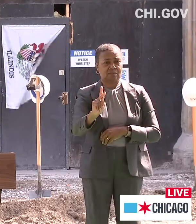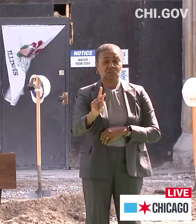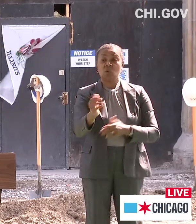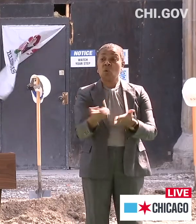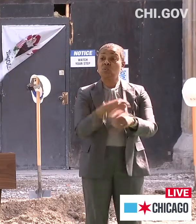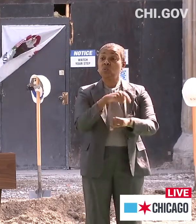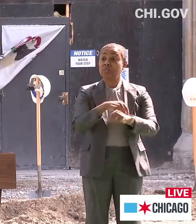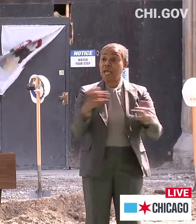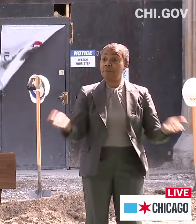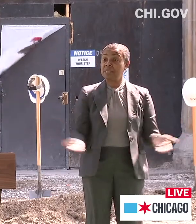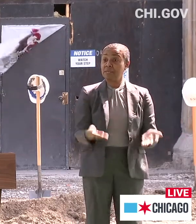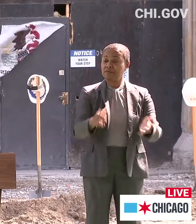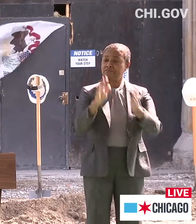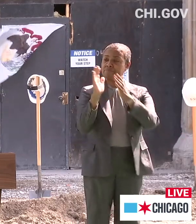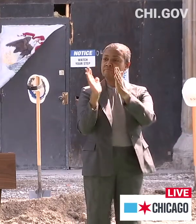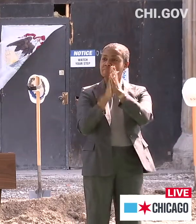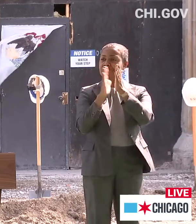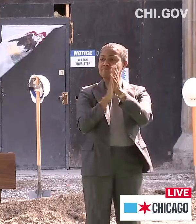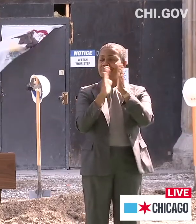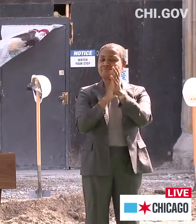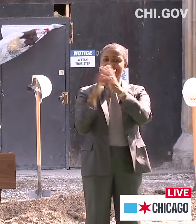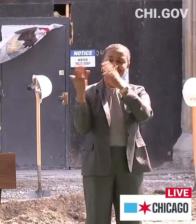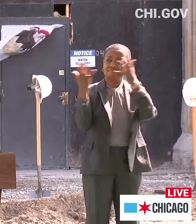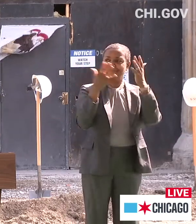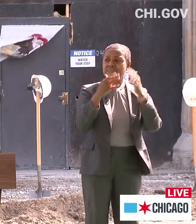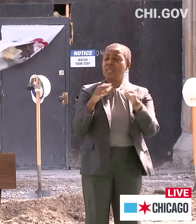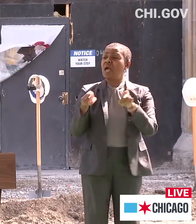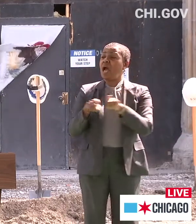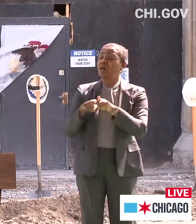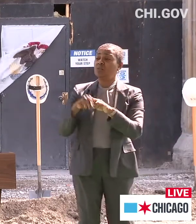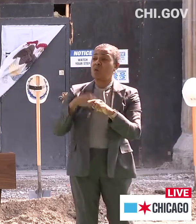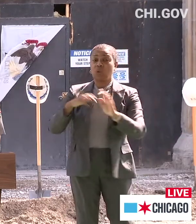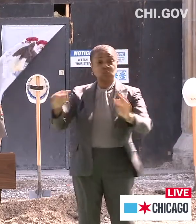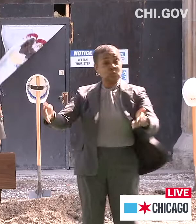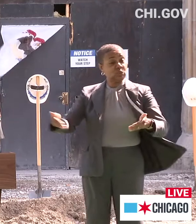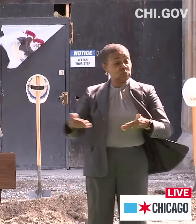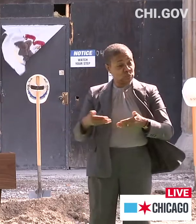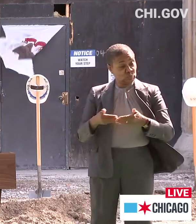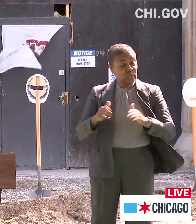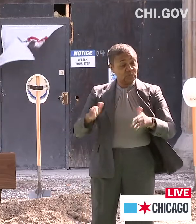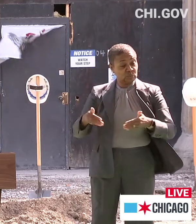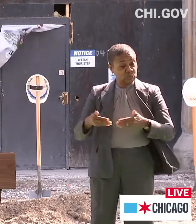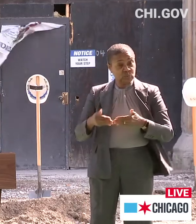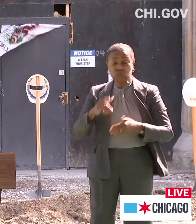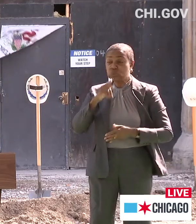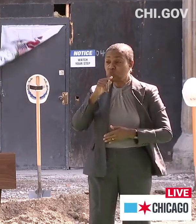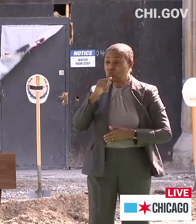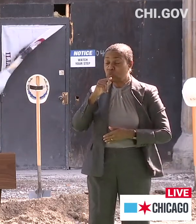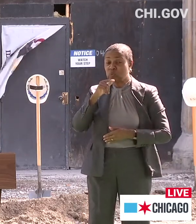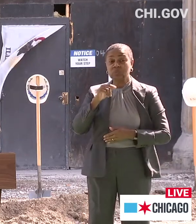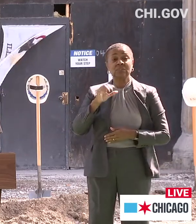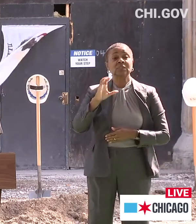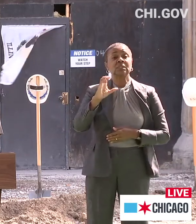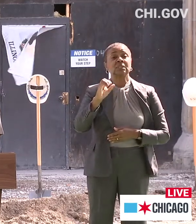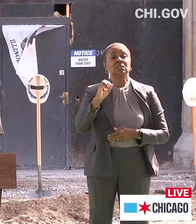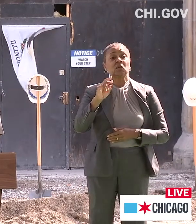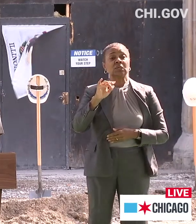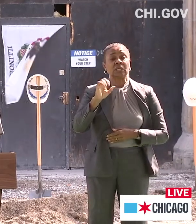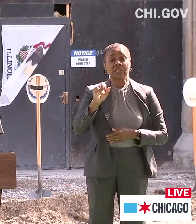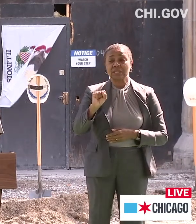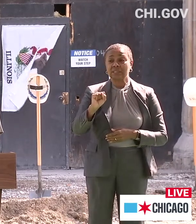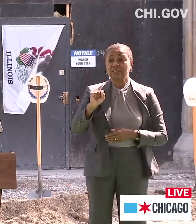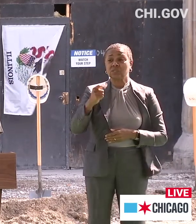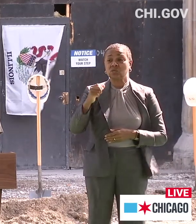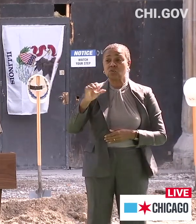at Pullman. Thank you. And I want to introduce to you Mr. Cornelius Griggs,